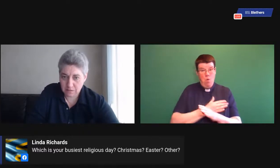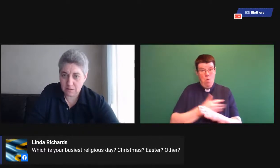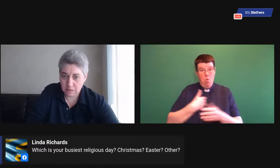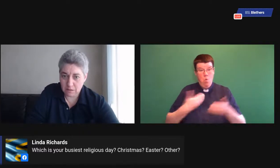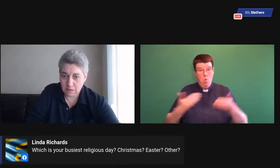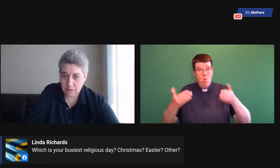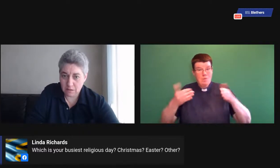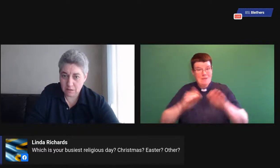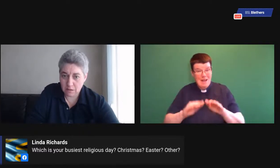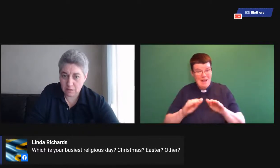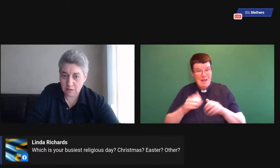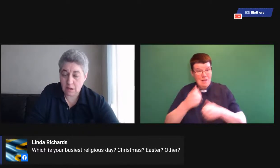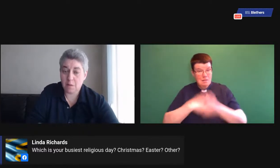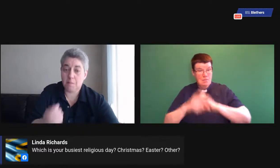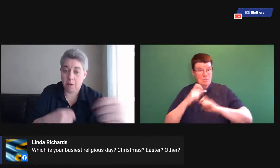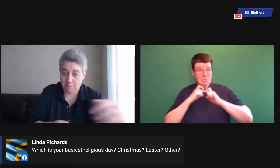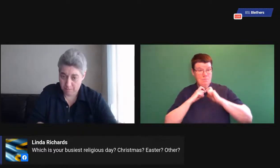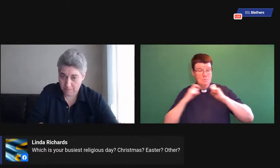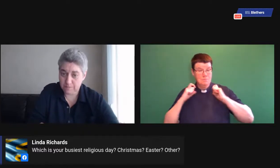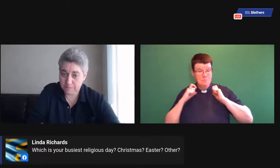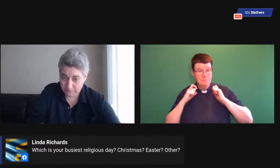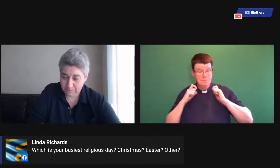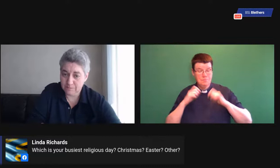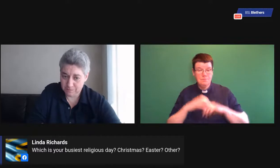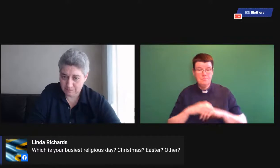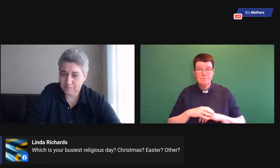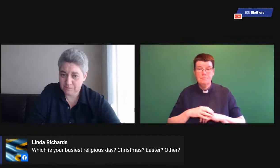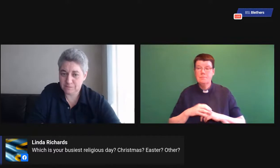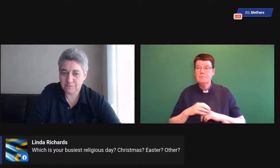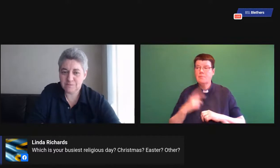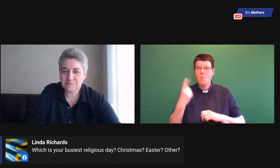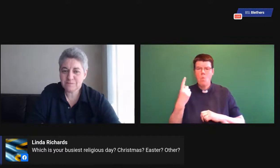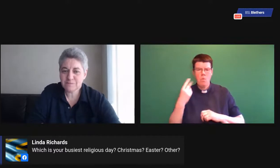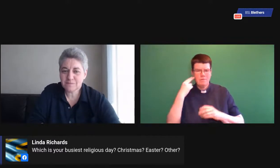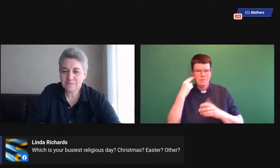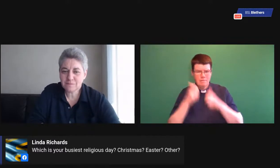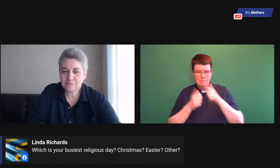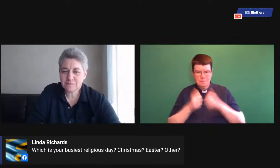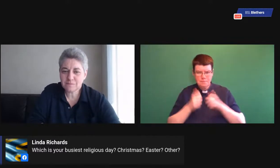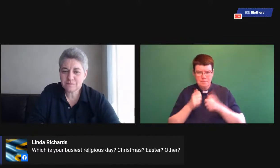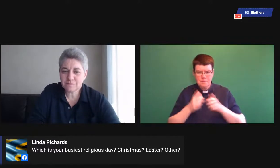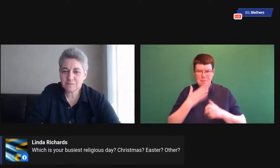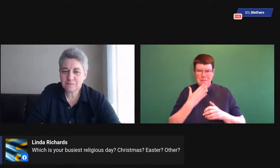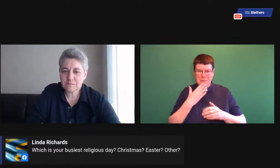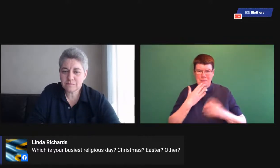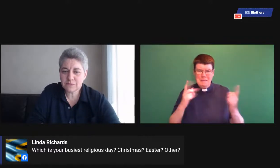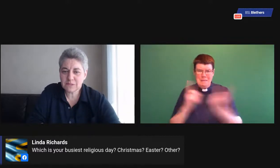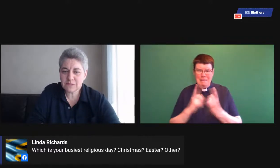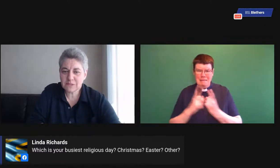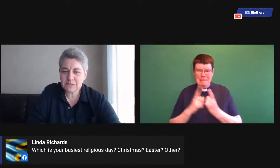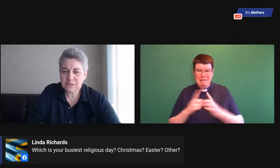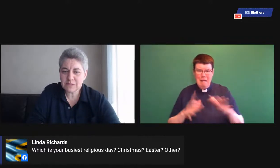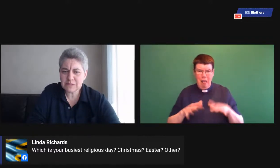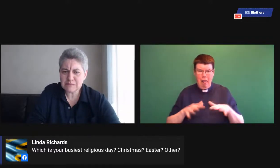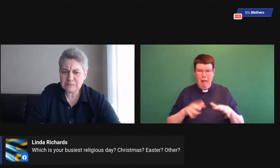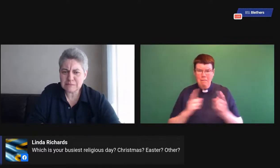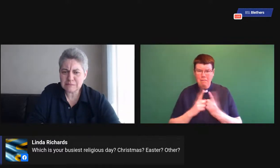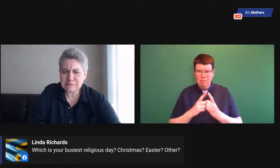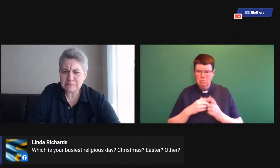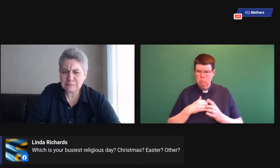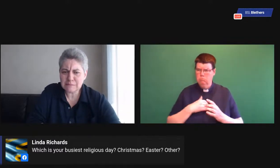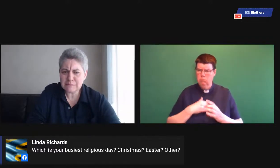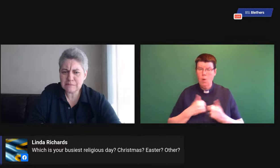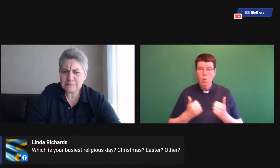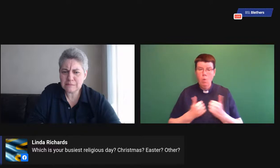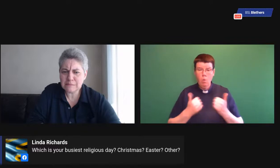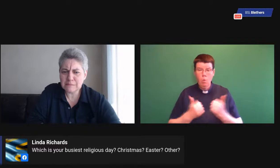was 2 weeks before I was about to be ordained to become a minister. And it was one deaf person came running up to me in such